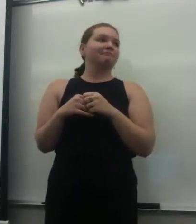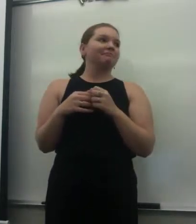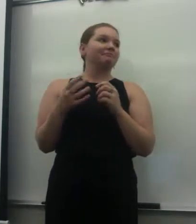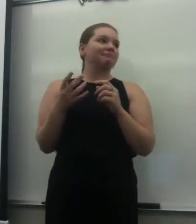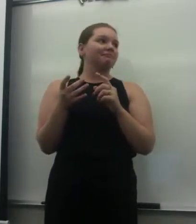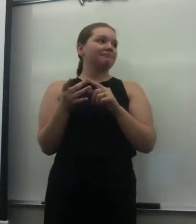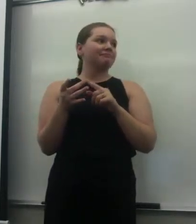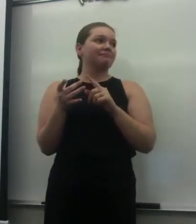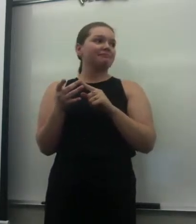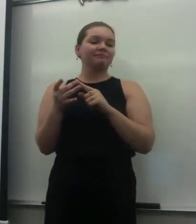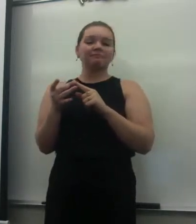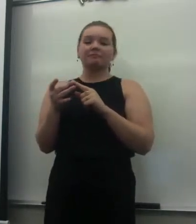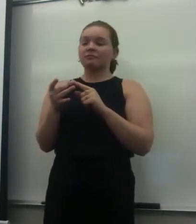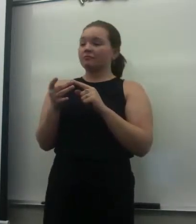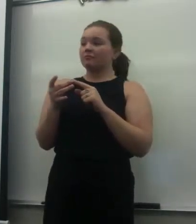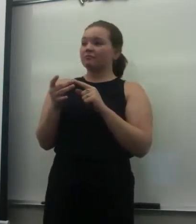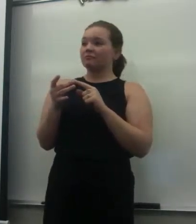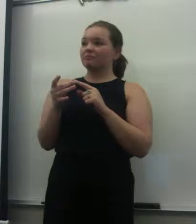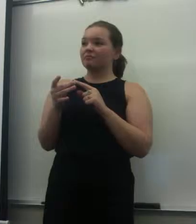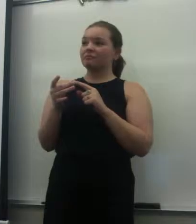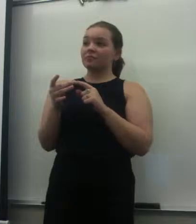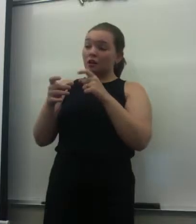court-ordered treatment, such as rehab,